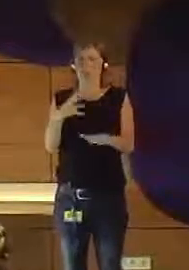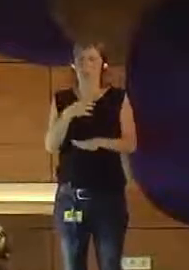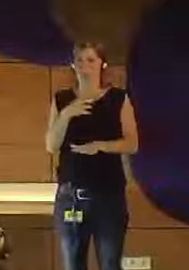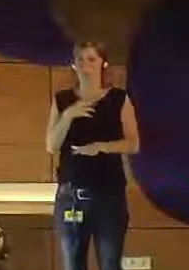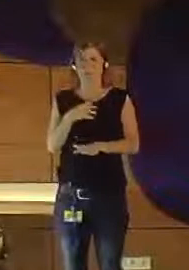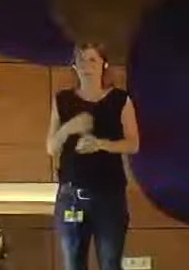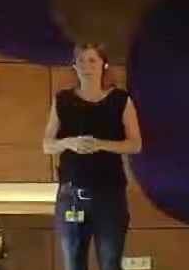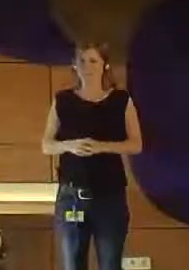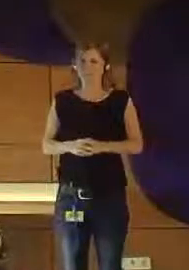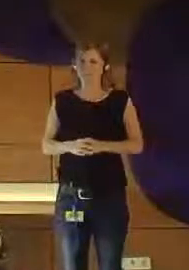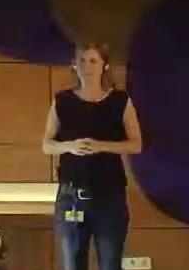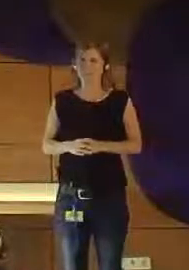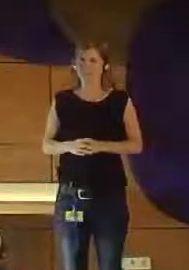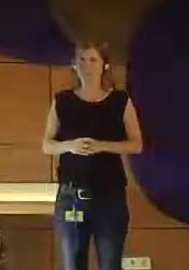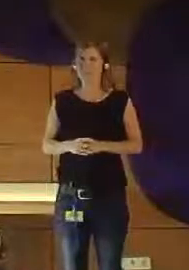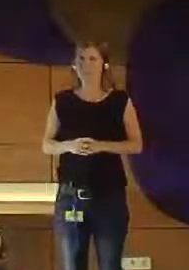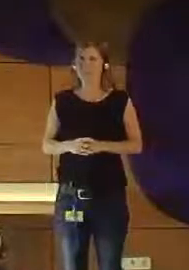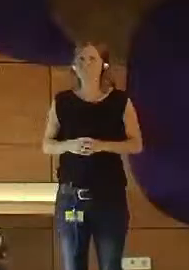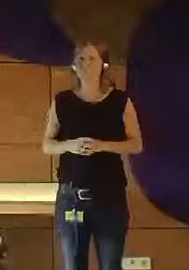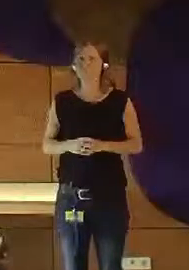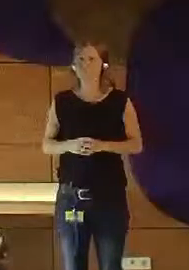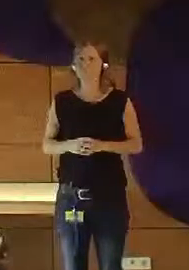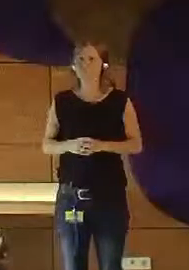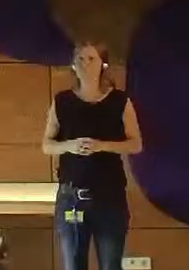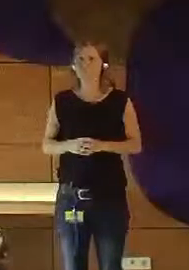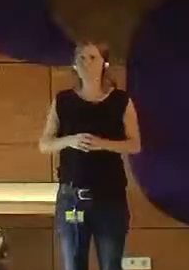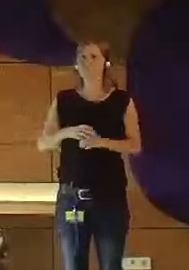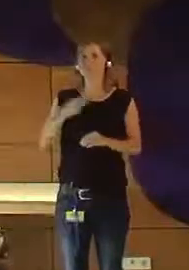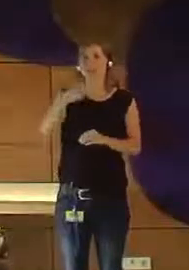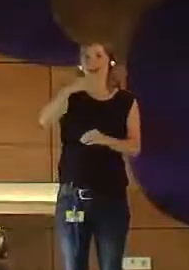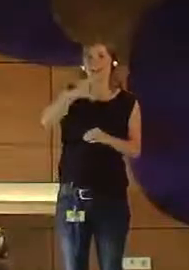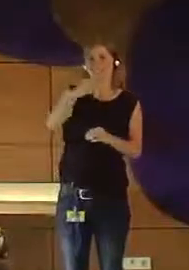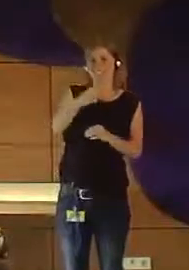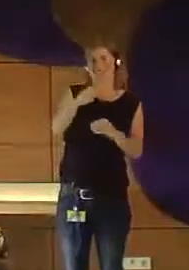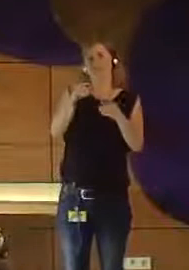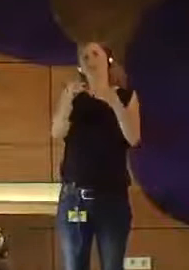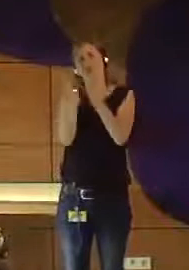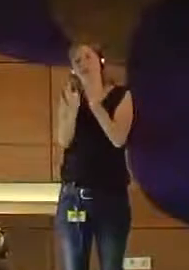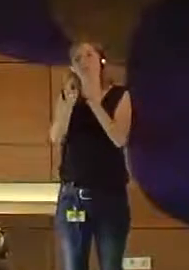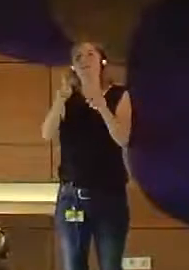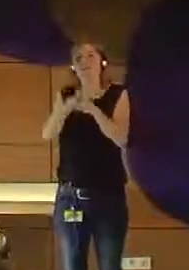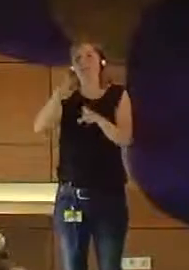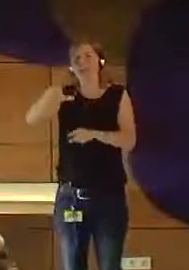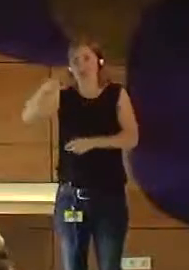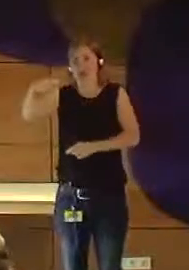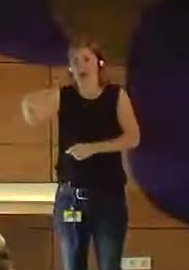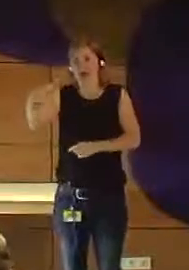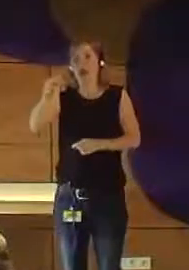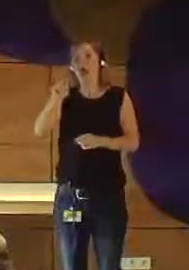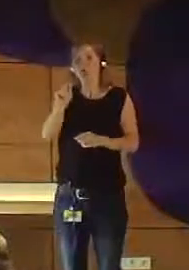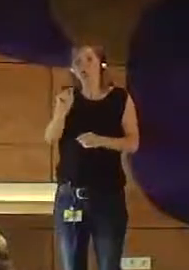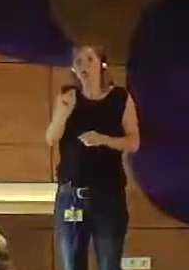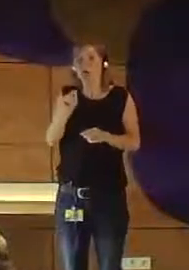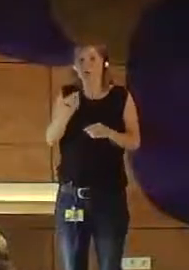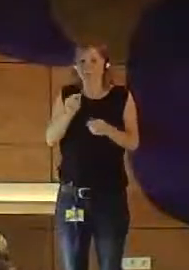call luteinizing hormone, stimulates the testicles to produce their own testosterone.